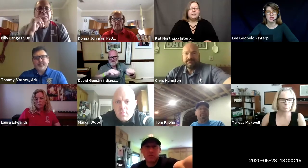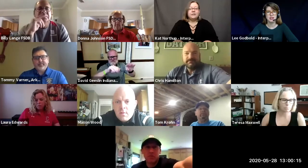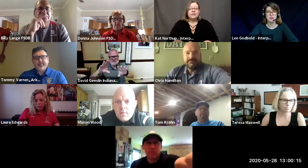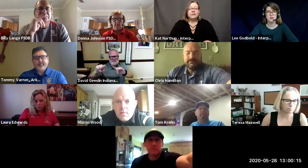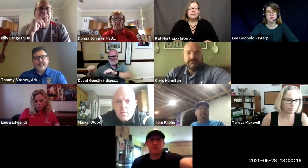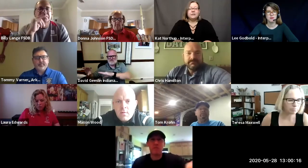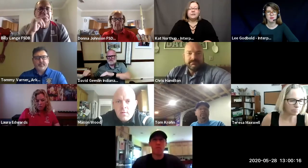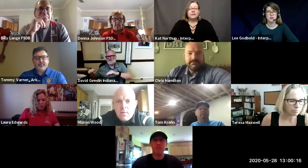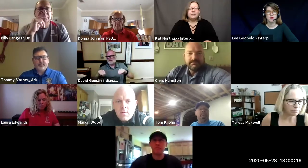time.